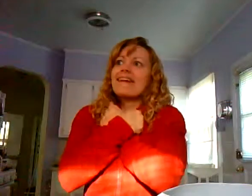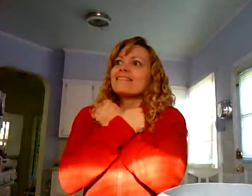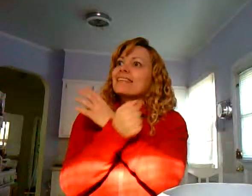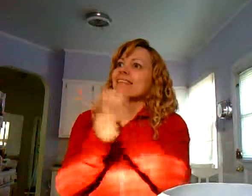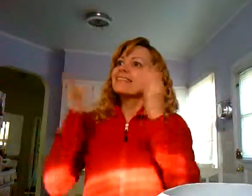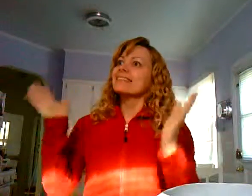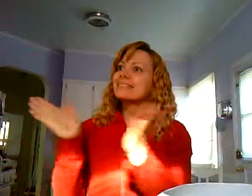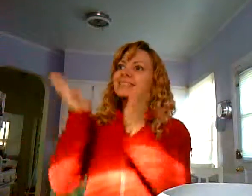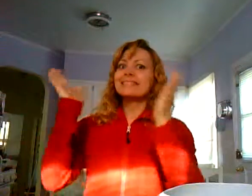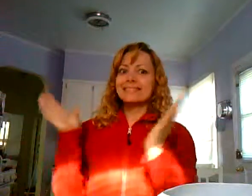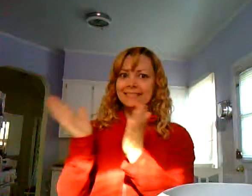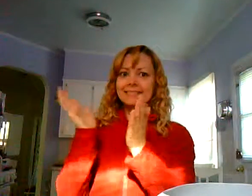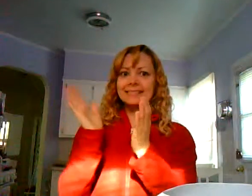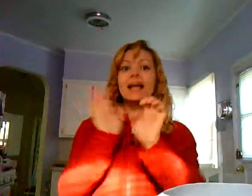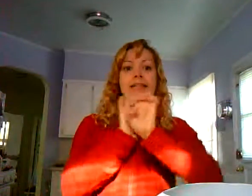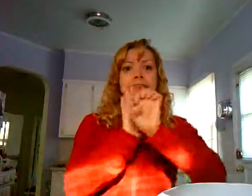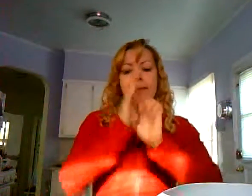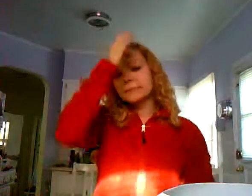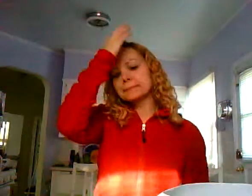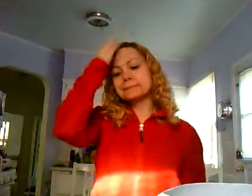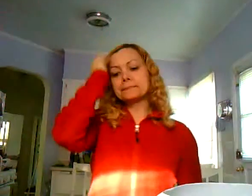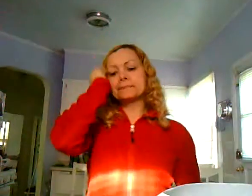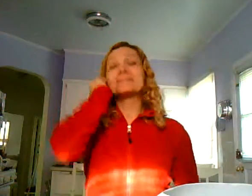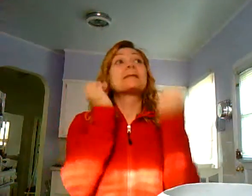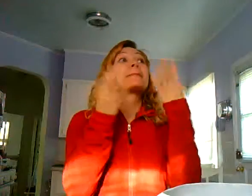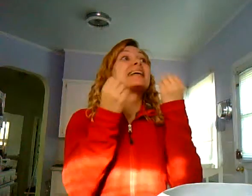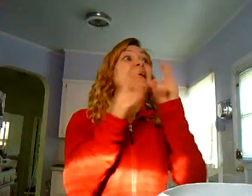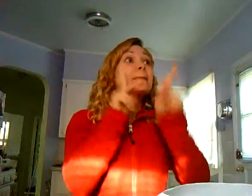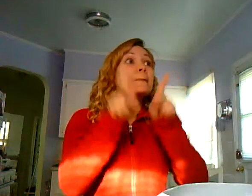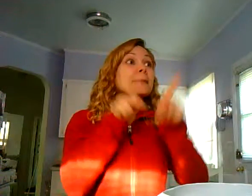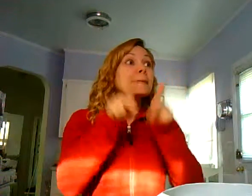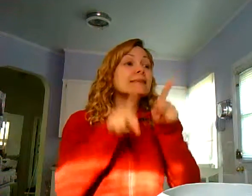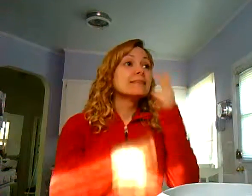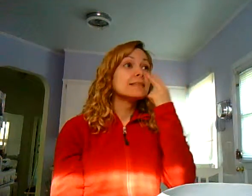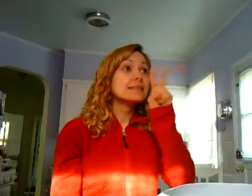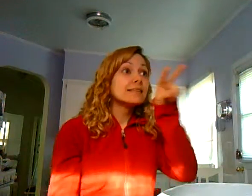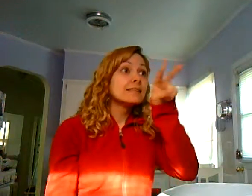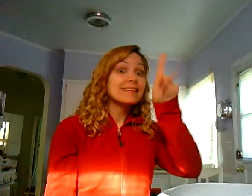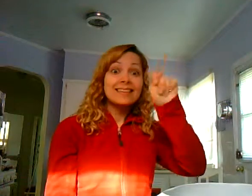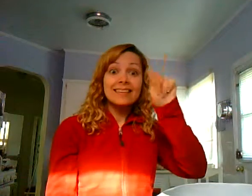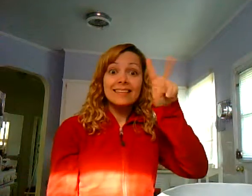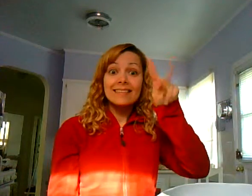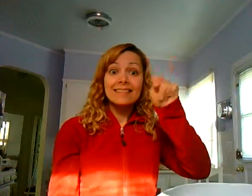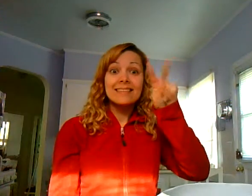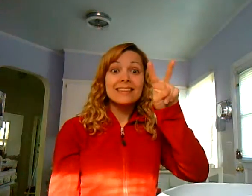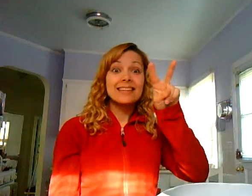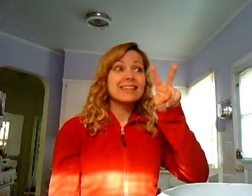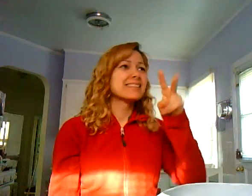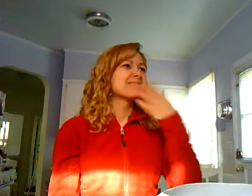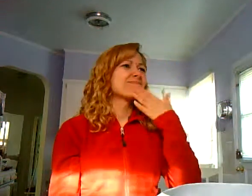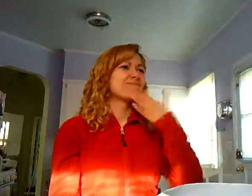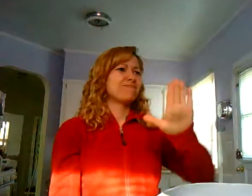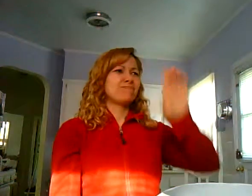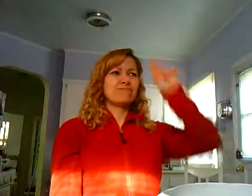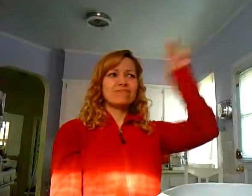shown to you. And instead of judging just think about how you're going to encourage that person. Many people watch TV for example. They